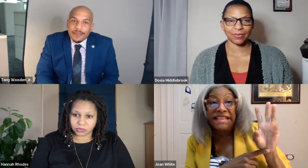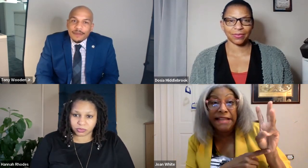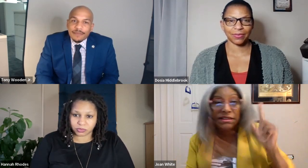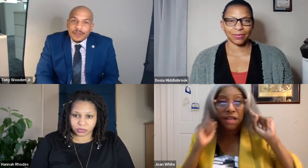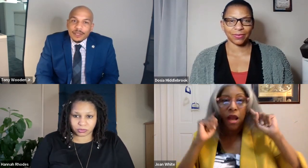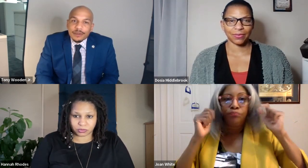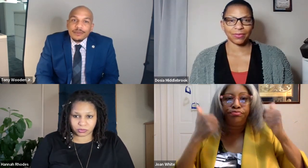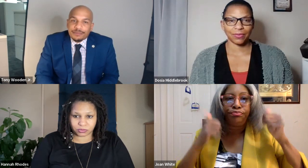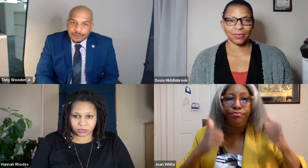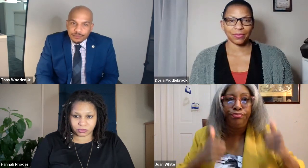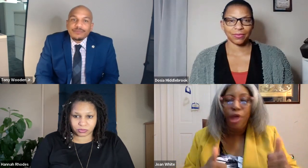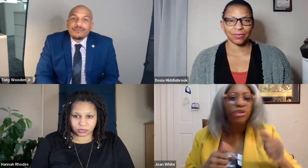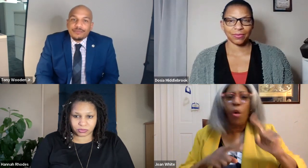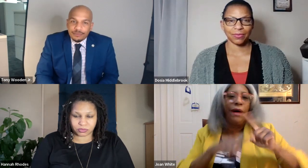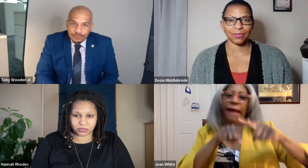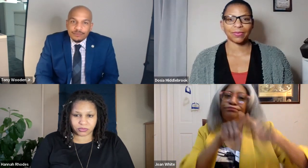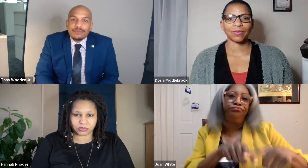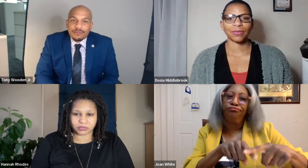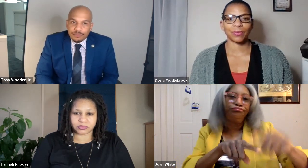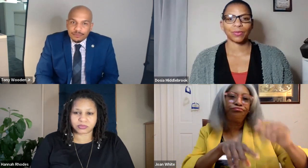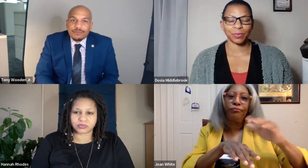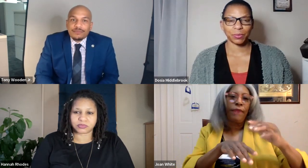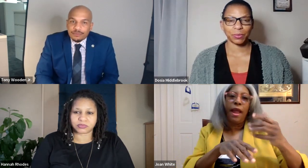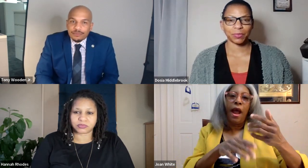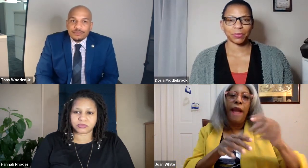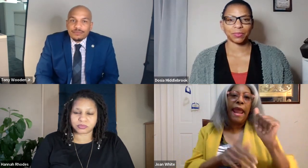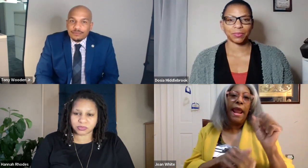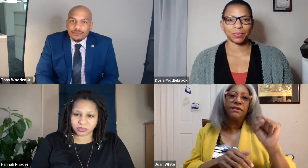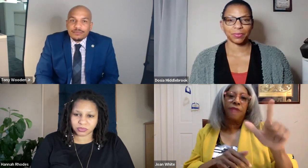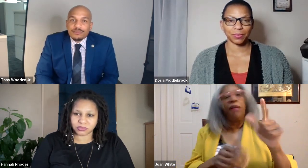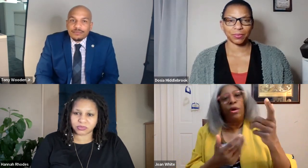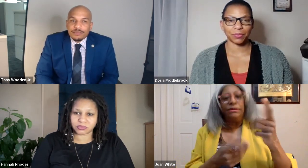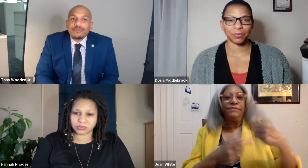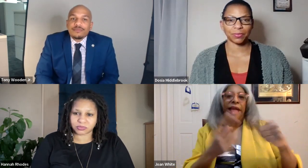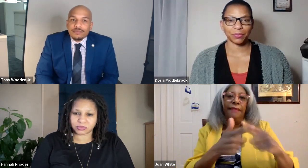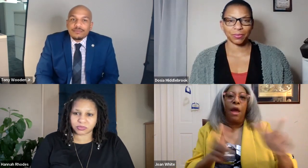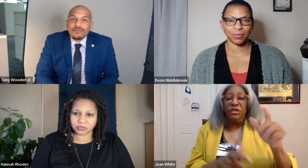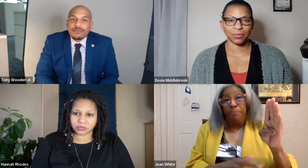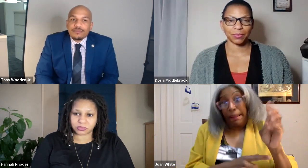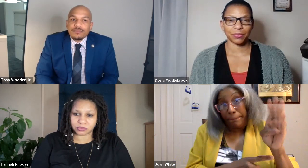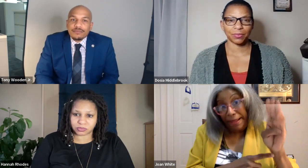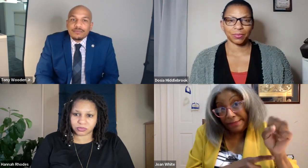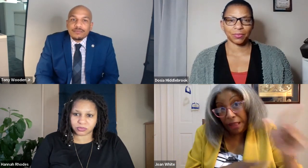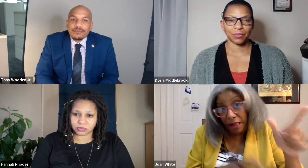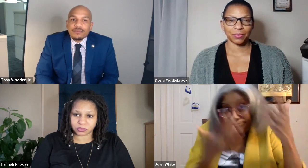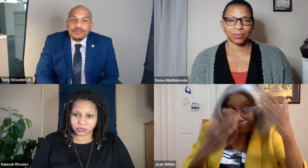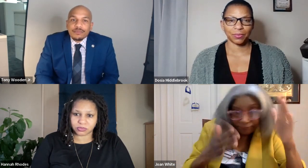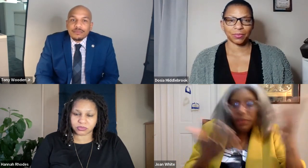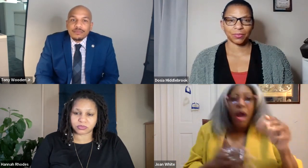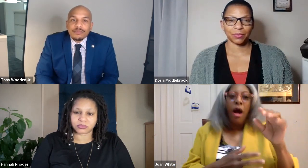As to my personal experience, I was born hearing, and at about the age of 6 is when I lost a